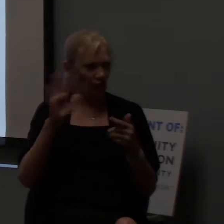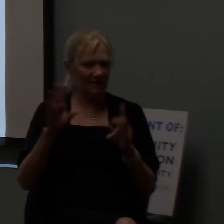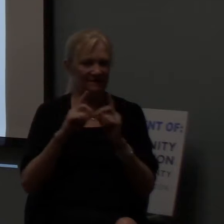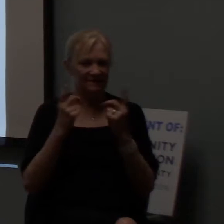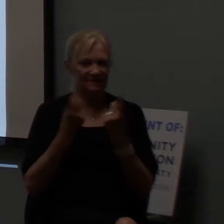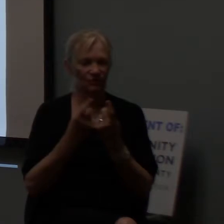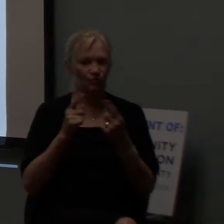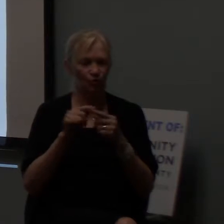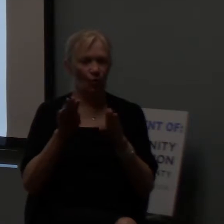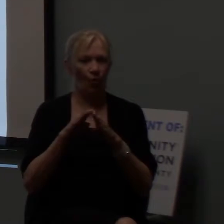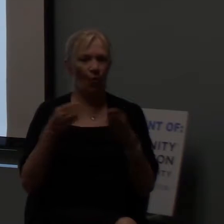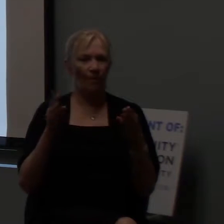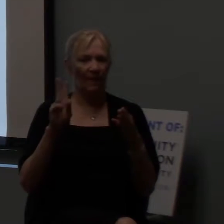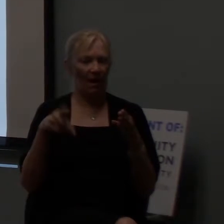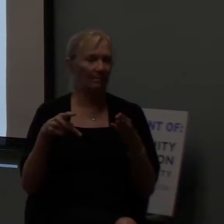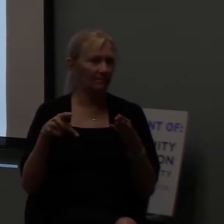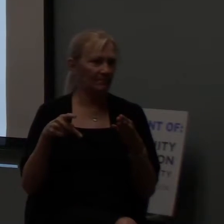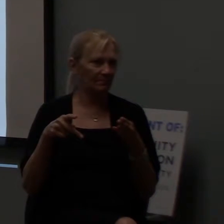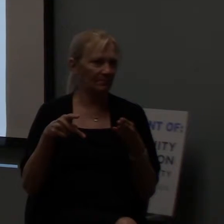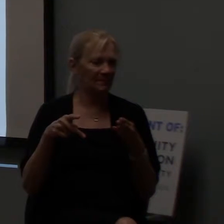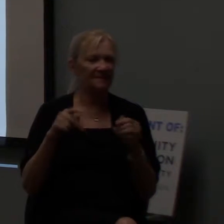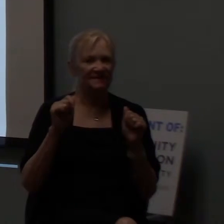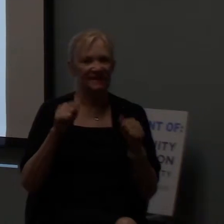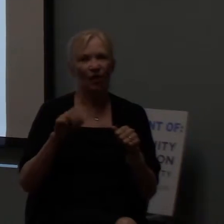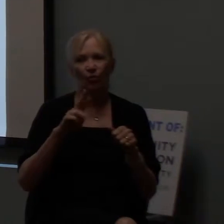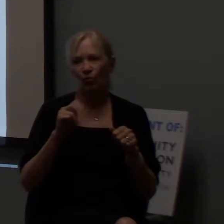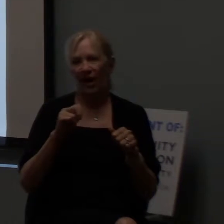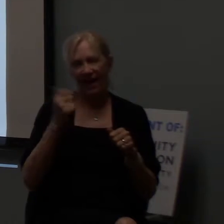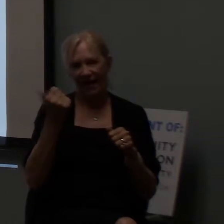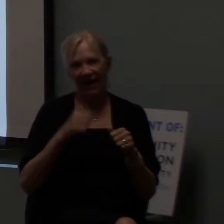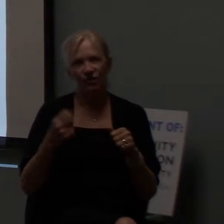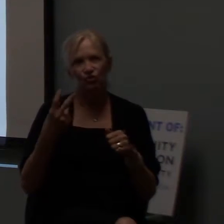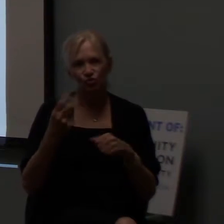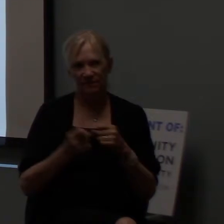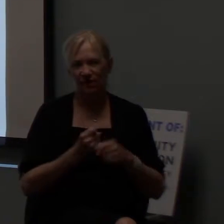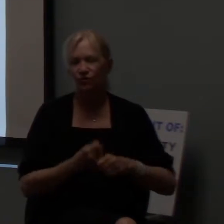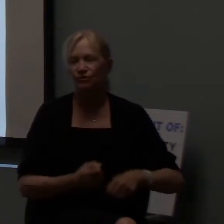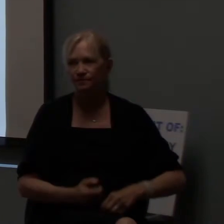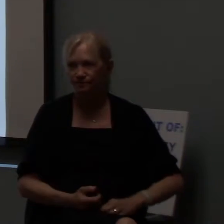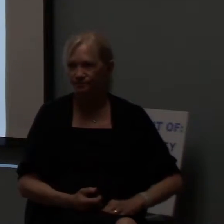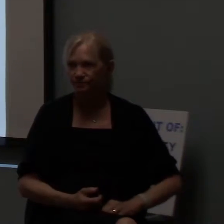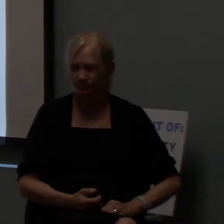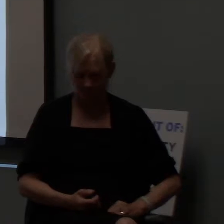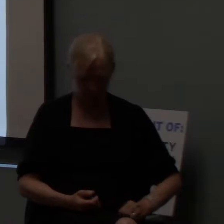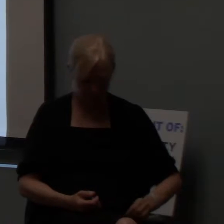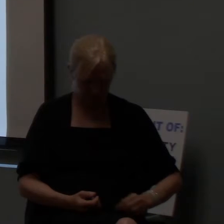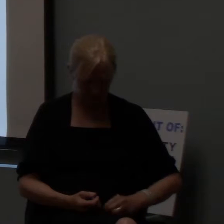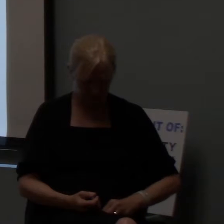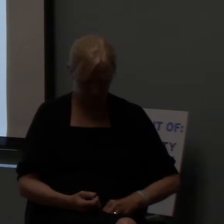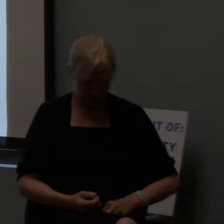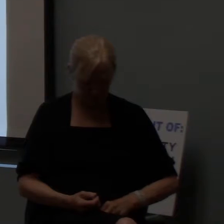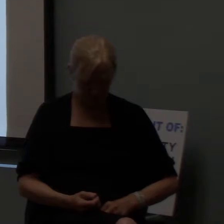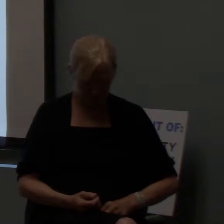open up. He could run at any 2 years because there'd always be at least 1 seat open.